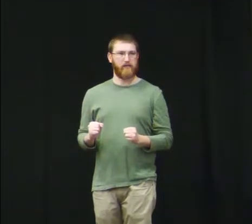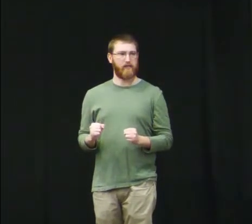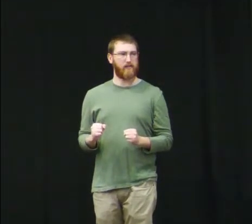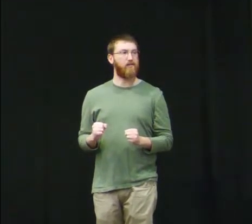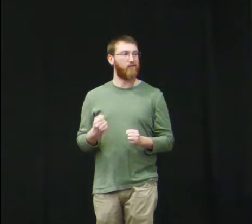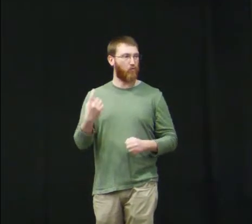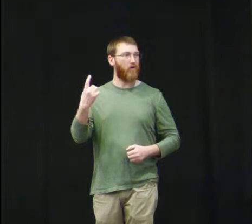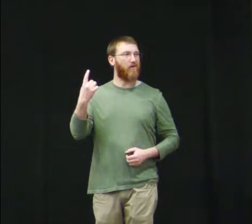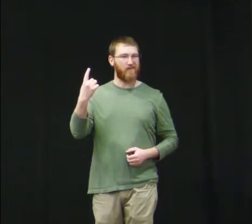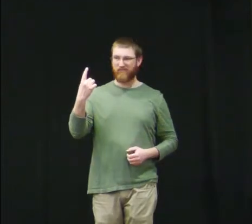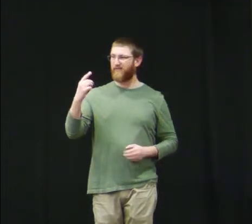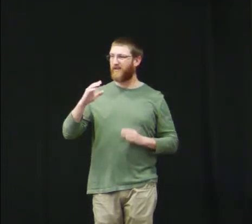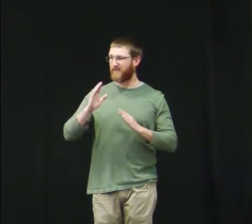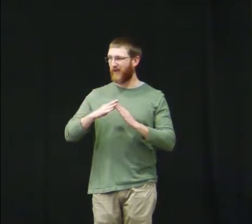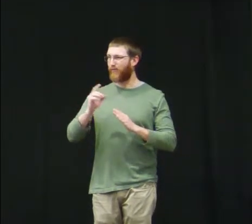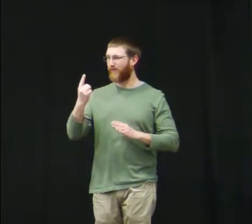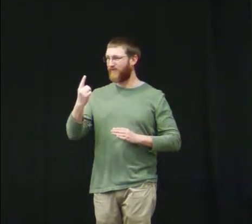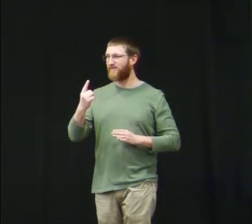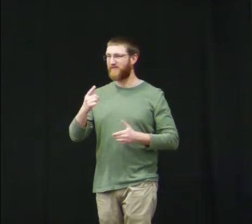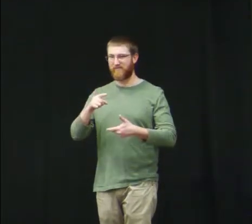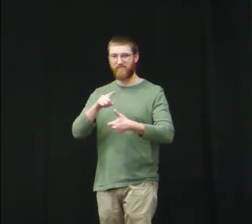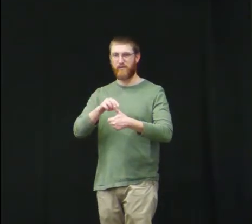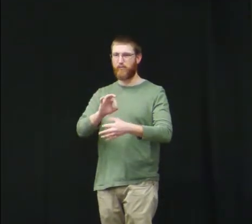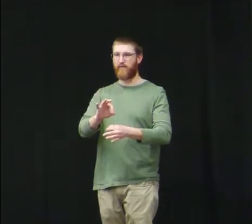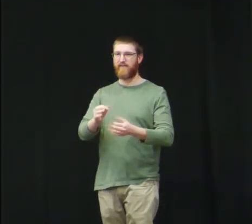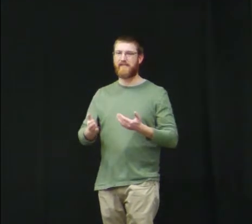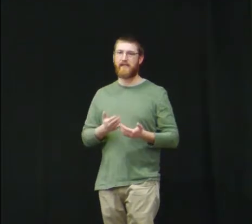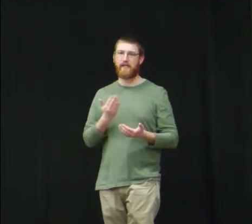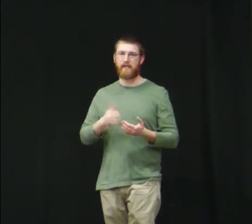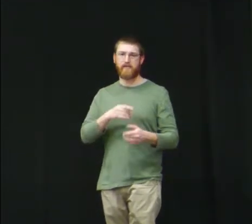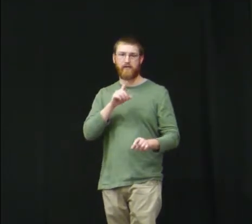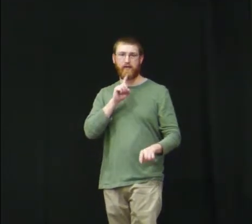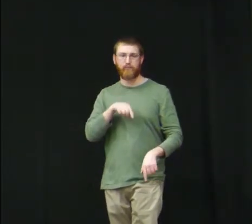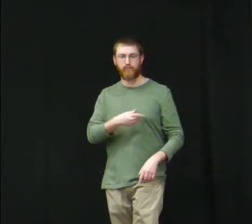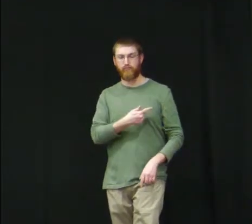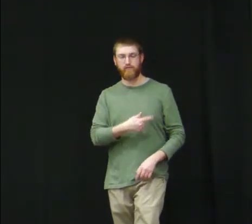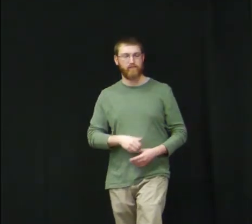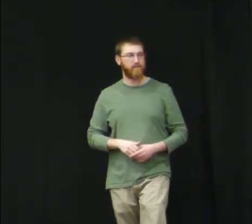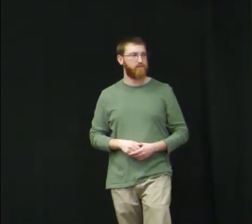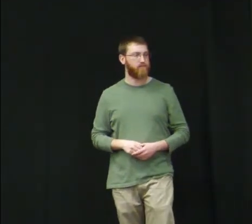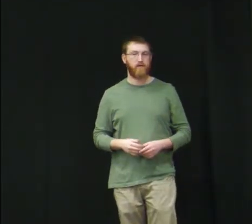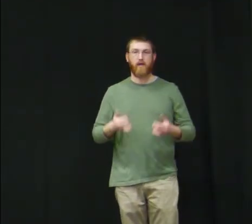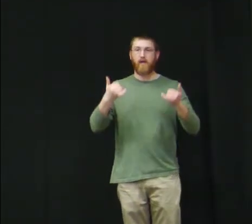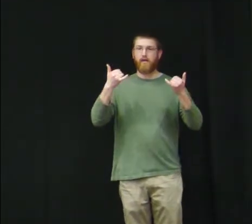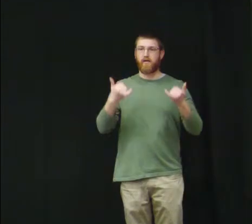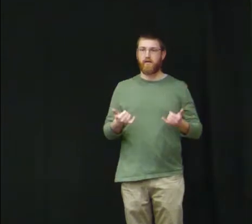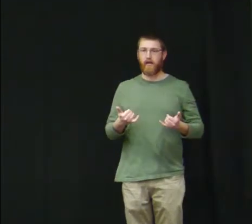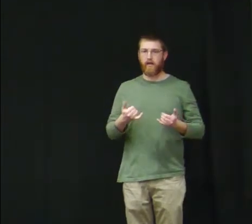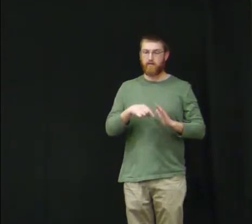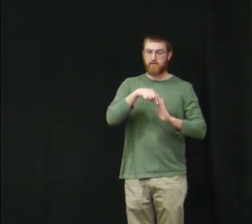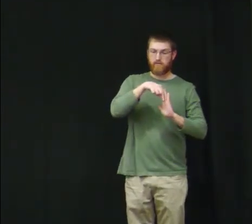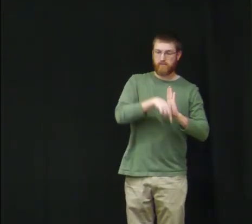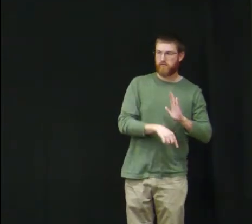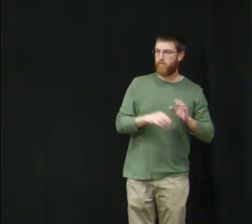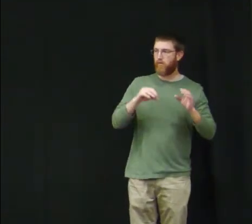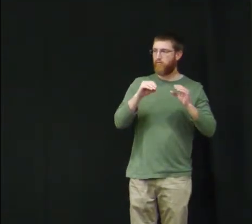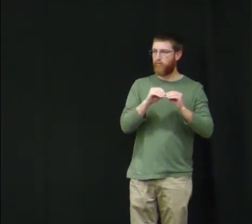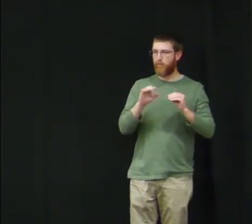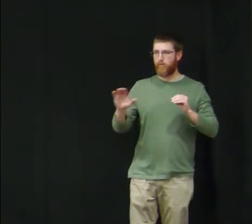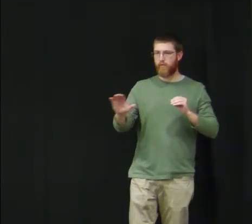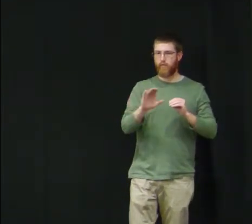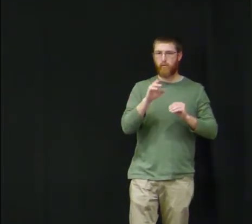one? Yeah, the first one for sure. That's an easy question. All right, so we're gonna dive back into Jimmy's